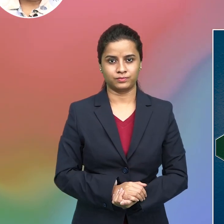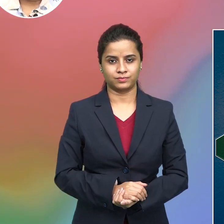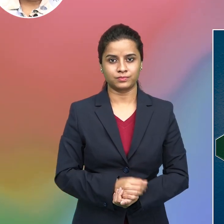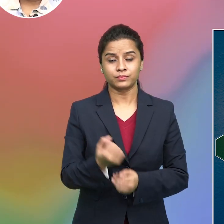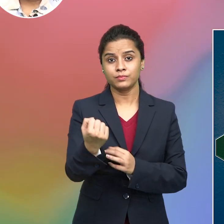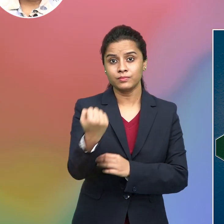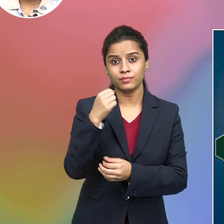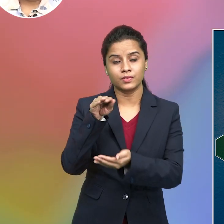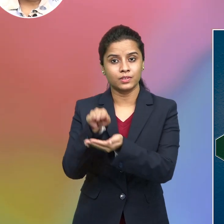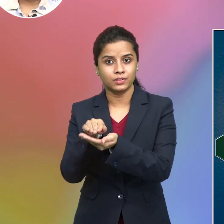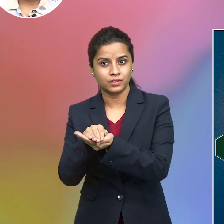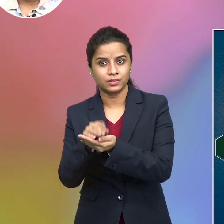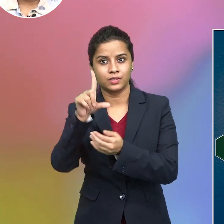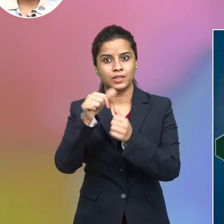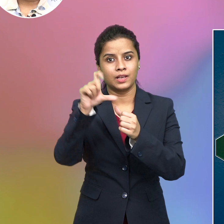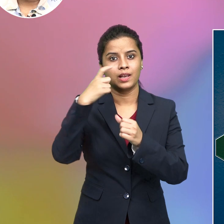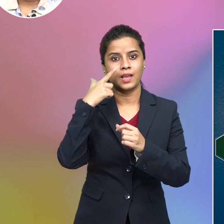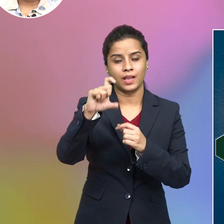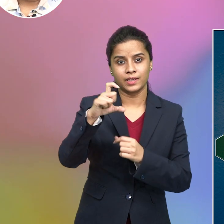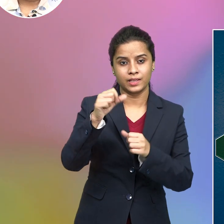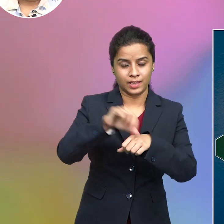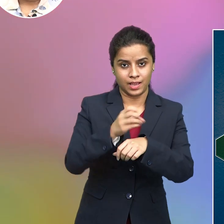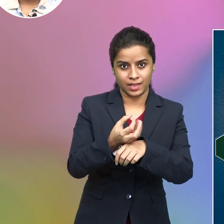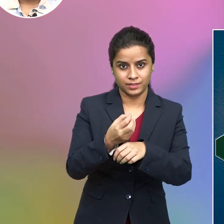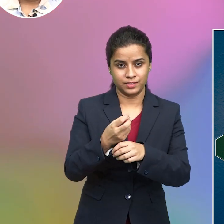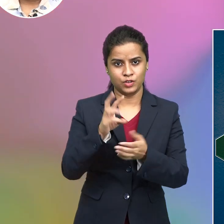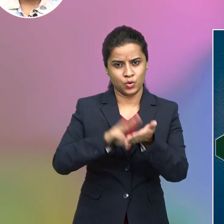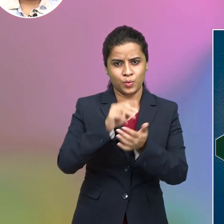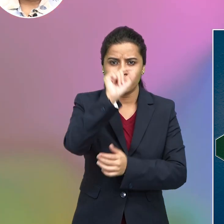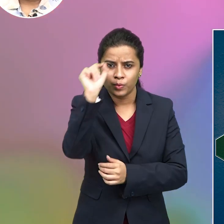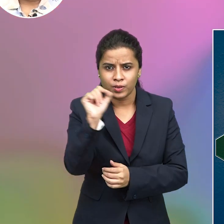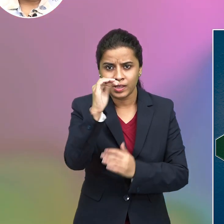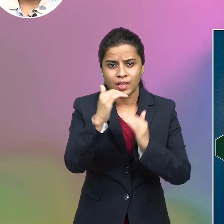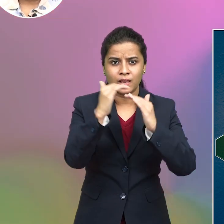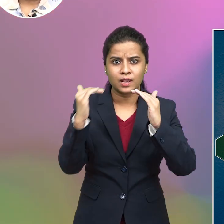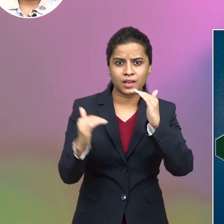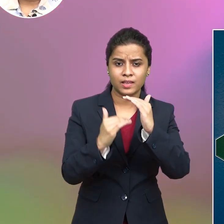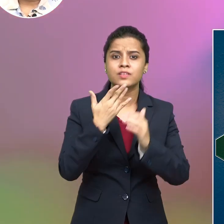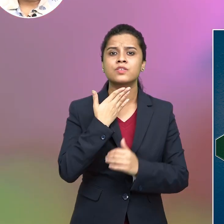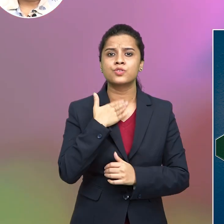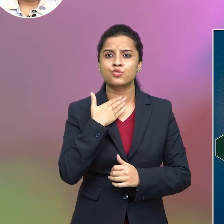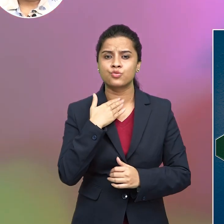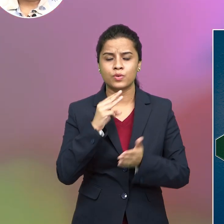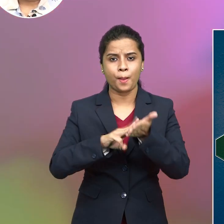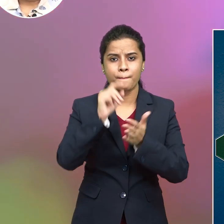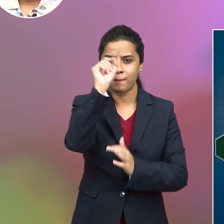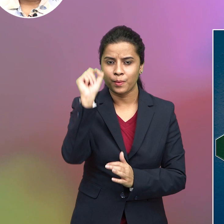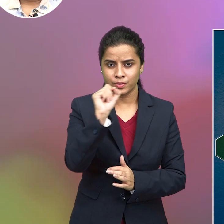The energy stored in lactic acid molecules is less than that in sugar